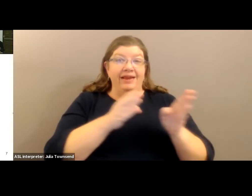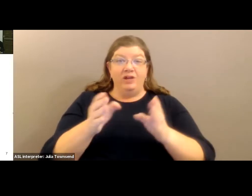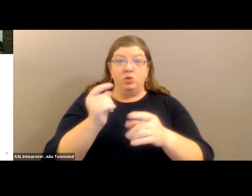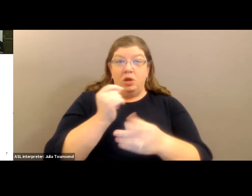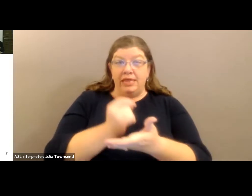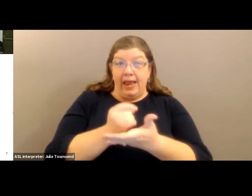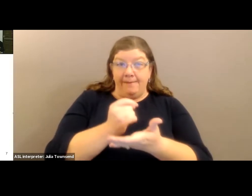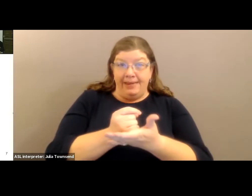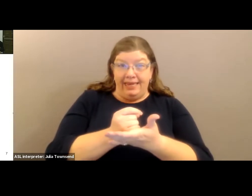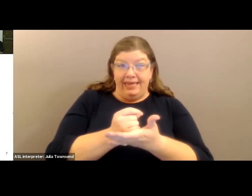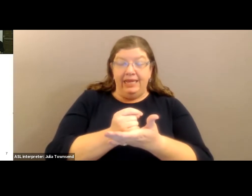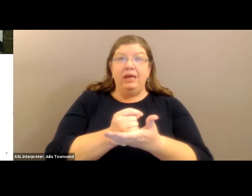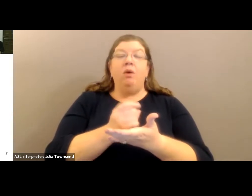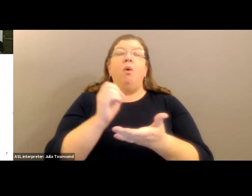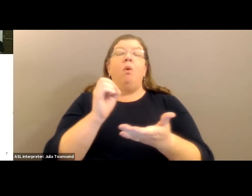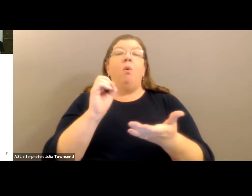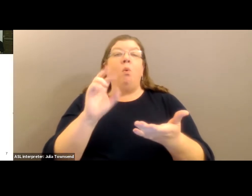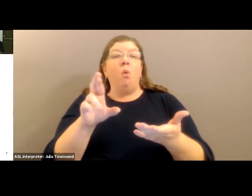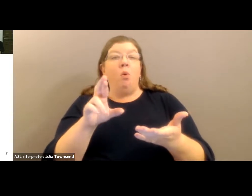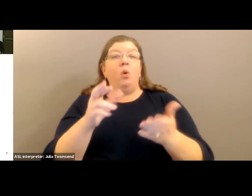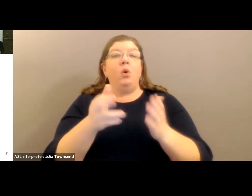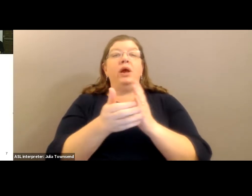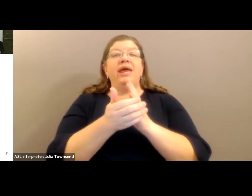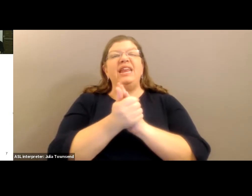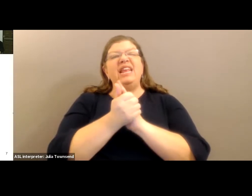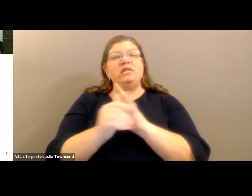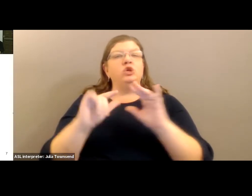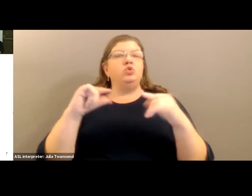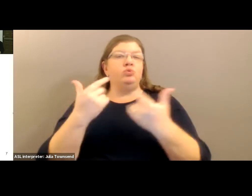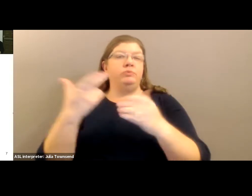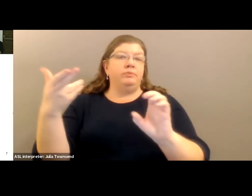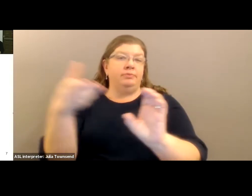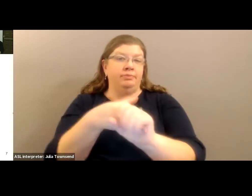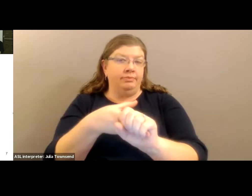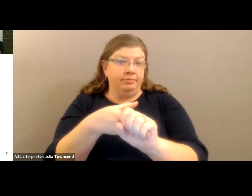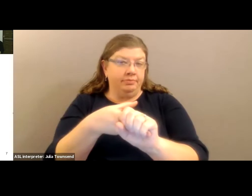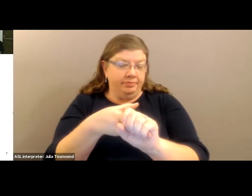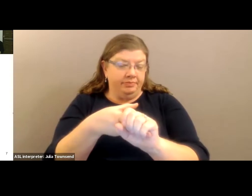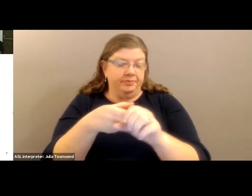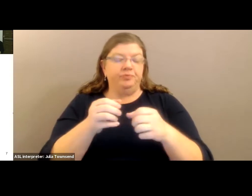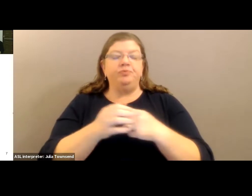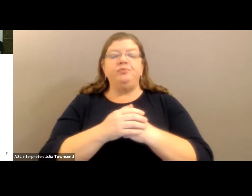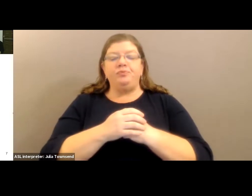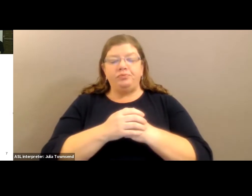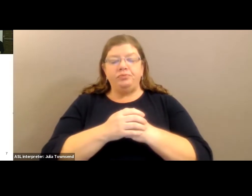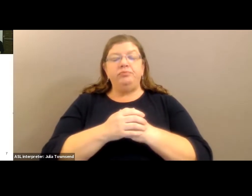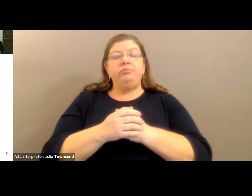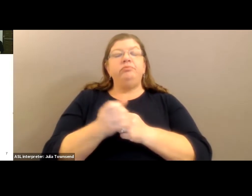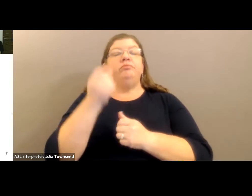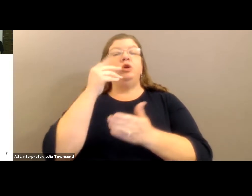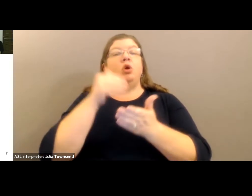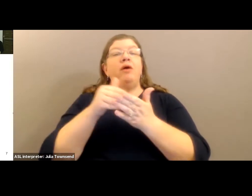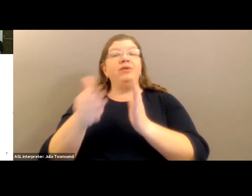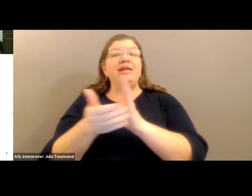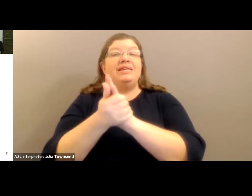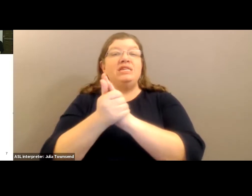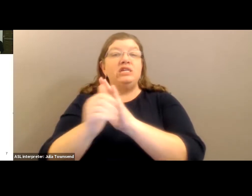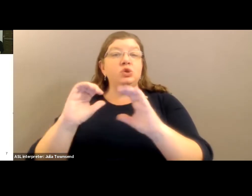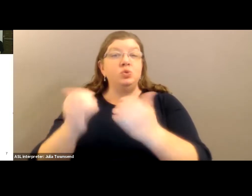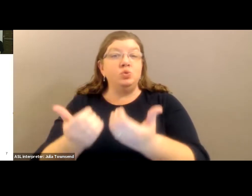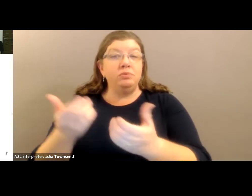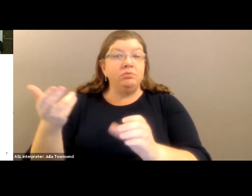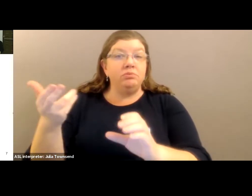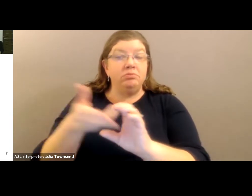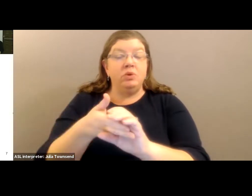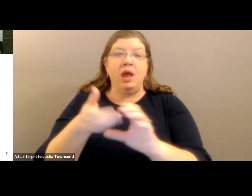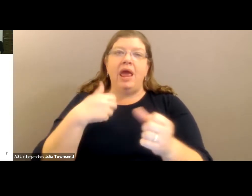therapy or be in a skills group. And so most often in the skills group, and